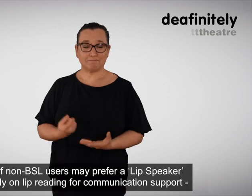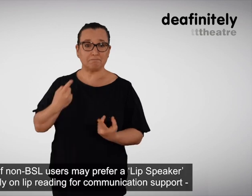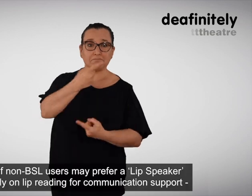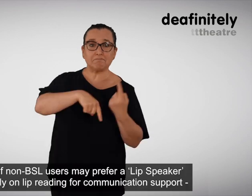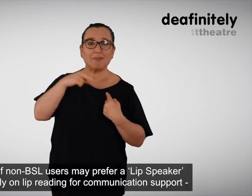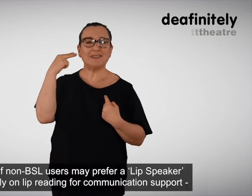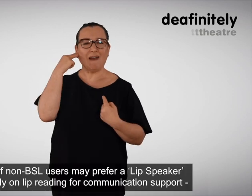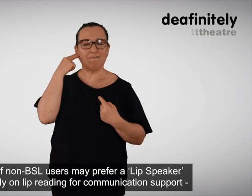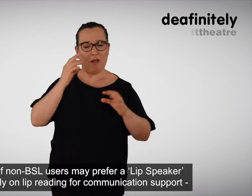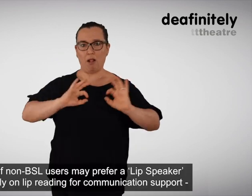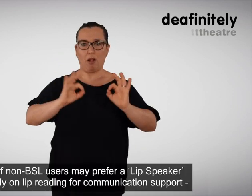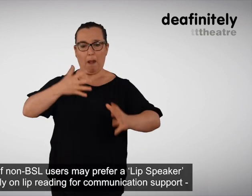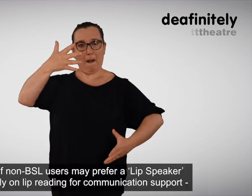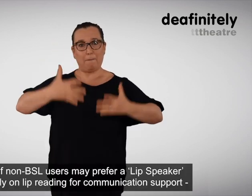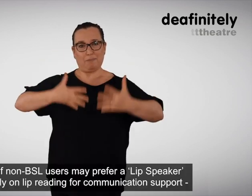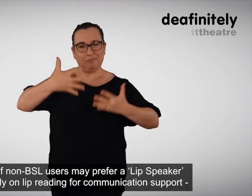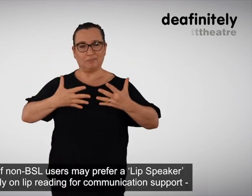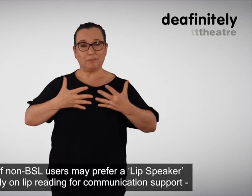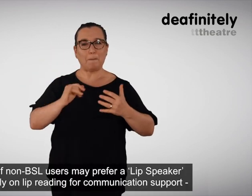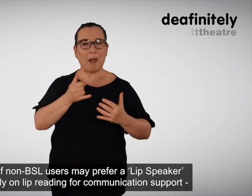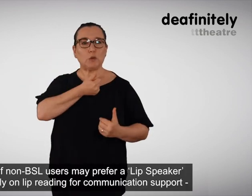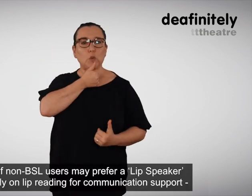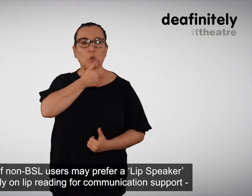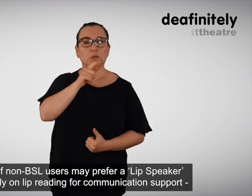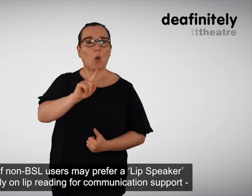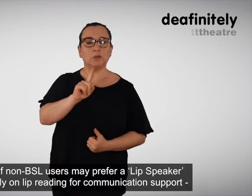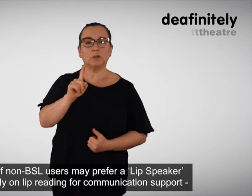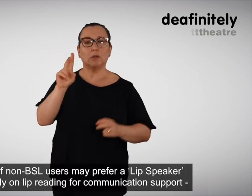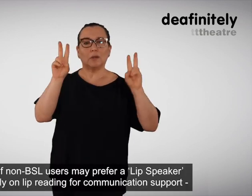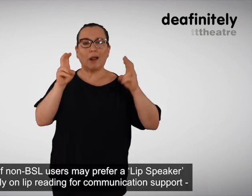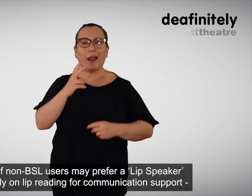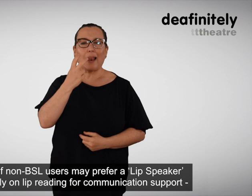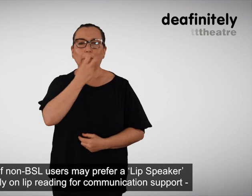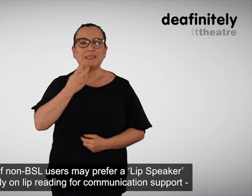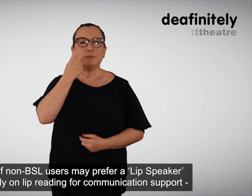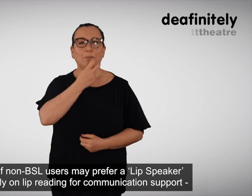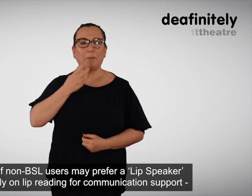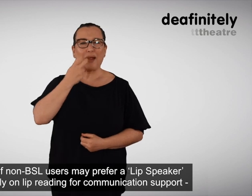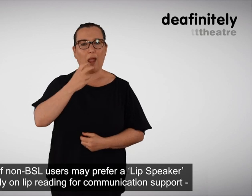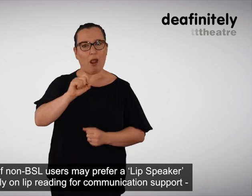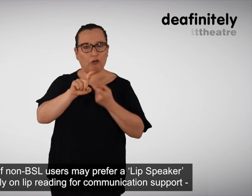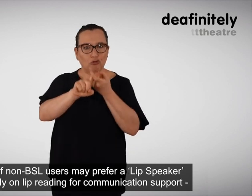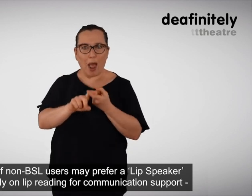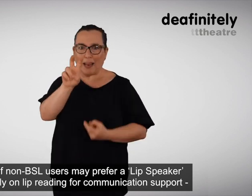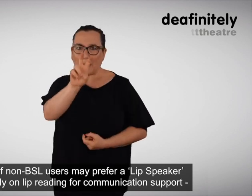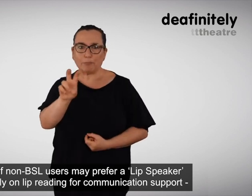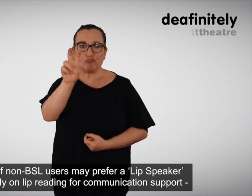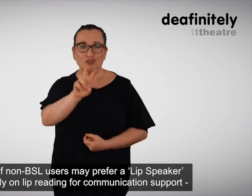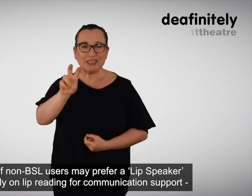Deaf non-BSL users may prefer a lip speaker as they rely on lip reading for communication support.